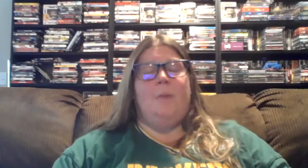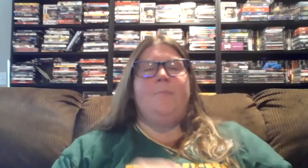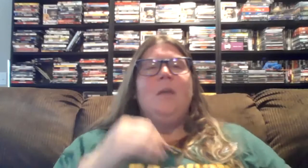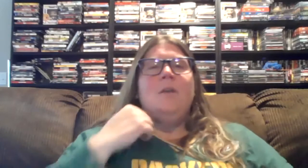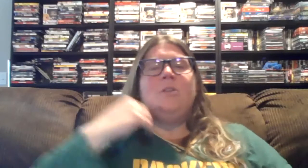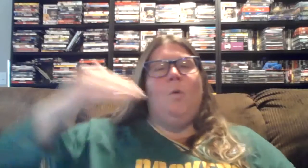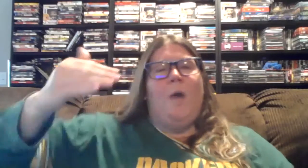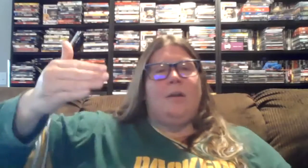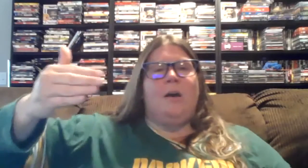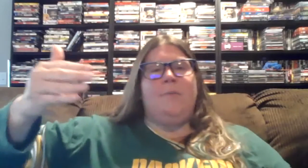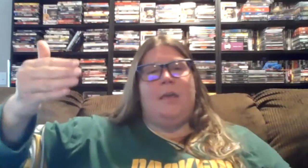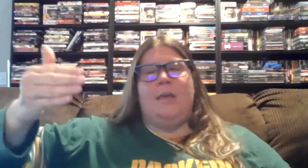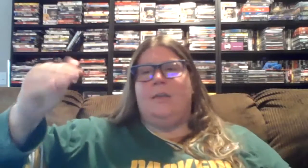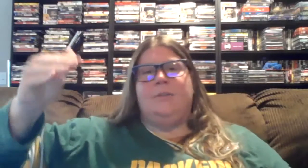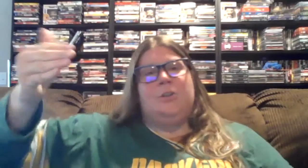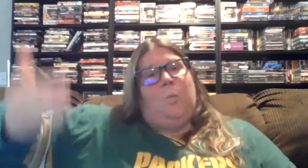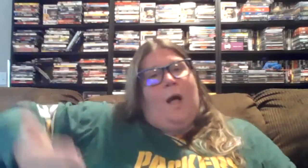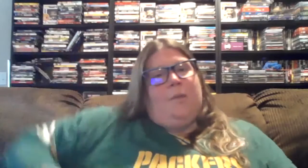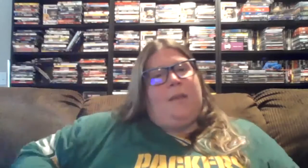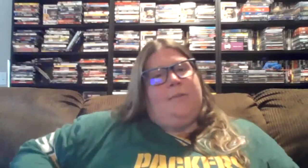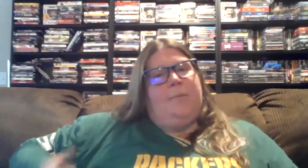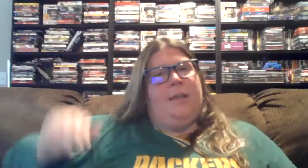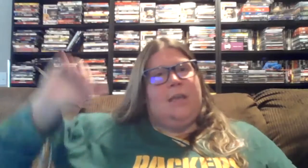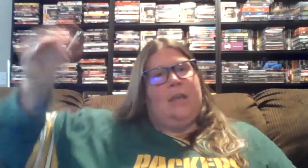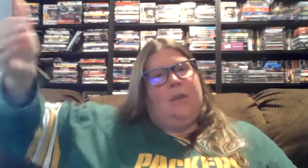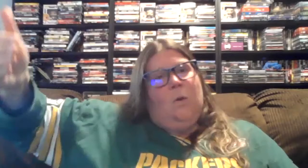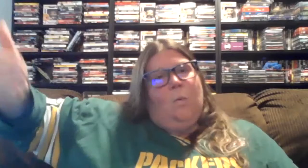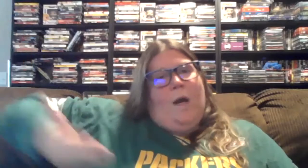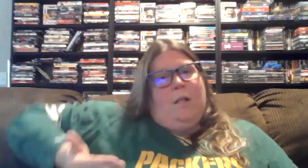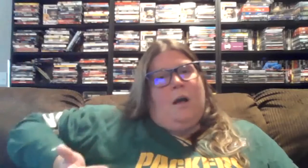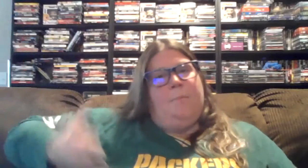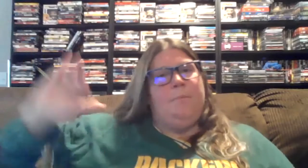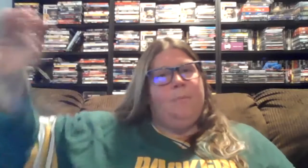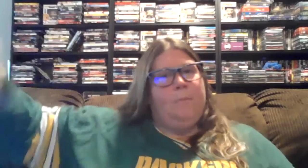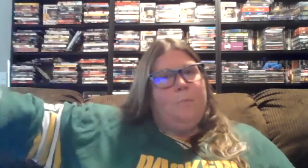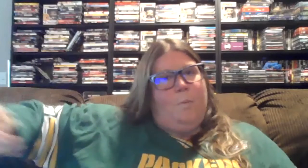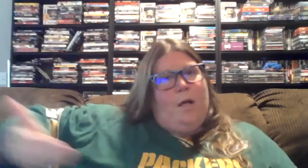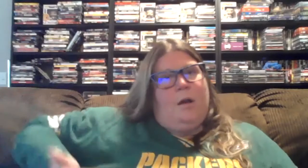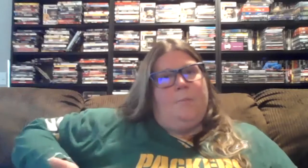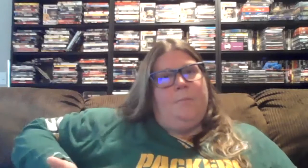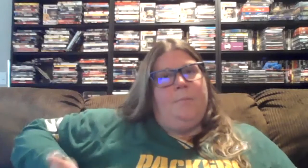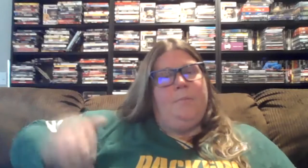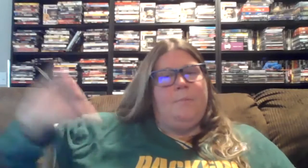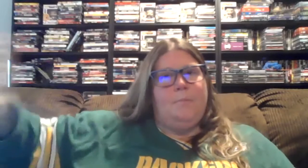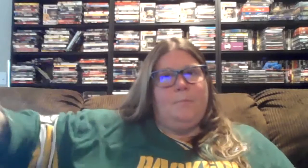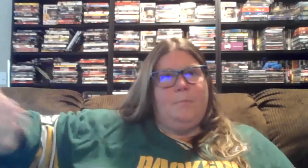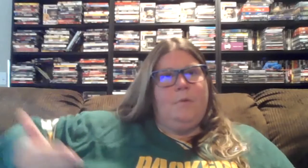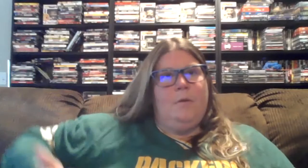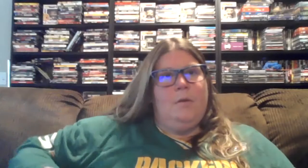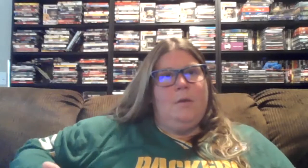Welcome. So welcome is you're welcoming somebody in. Welcome. Welcome. Opening ceremonies